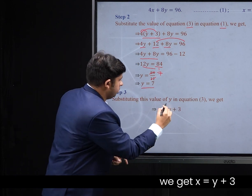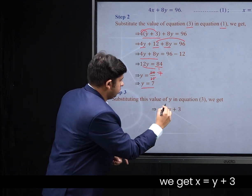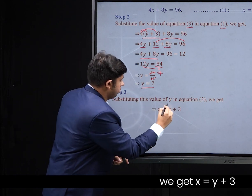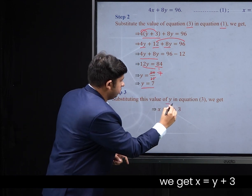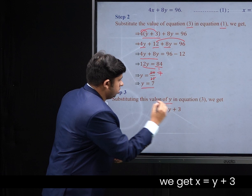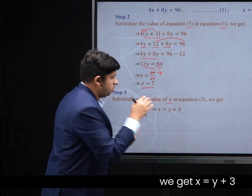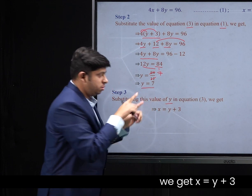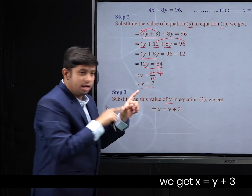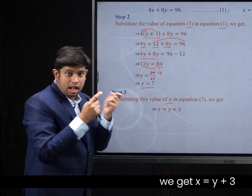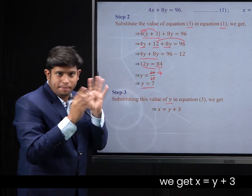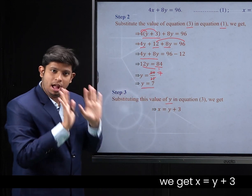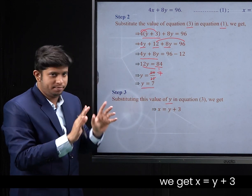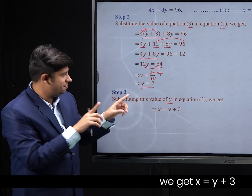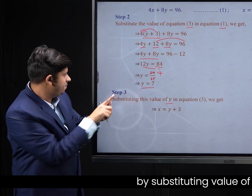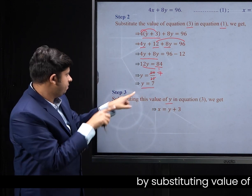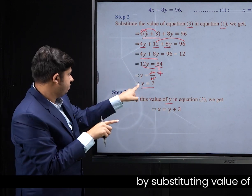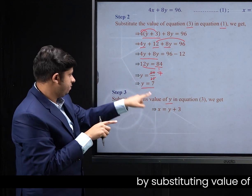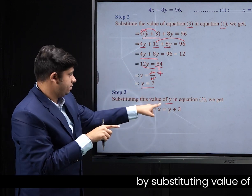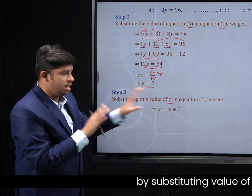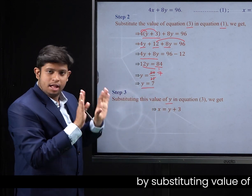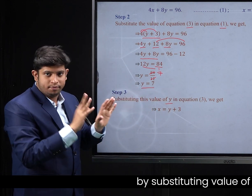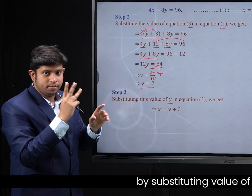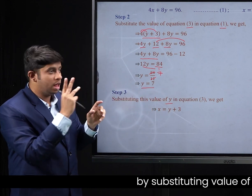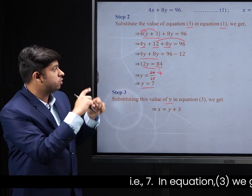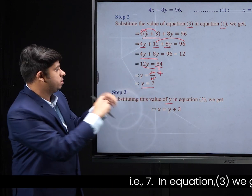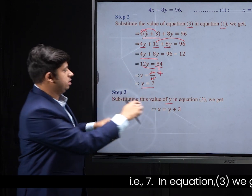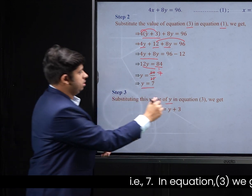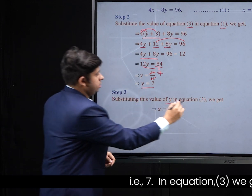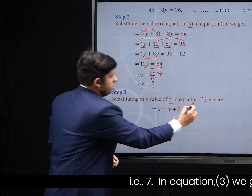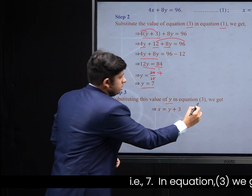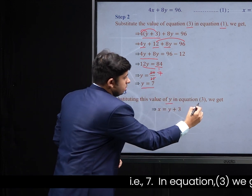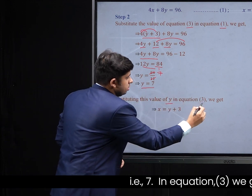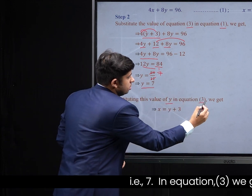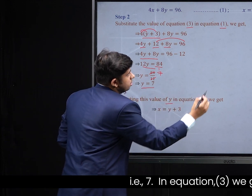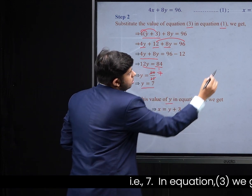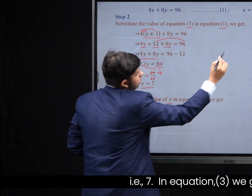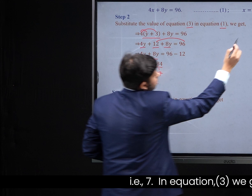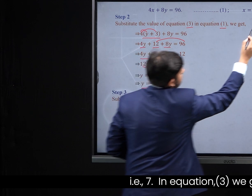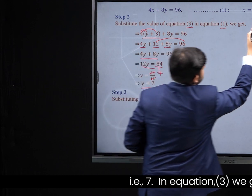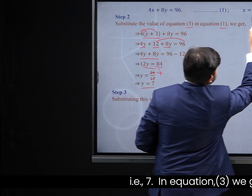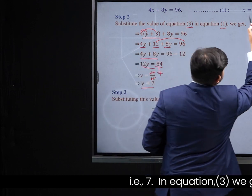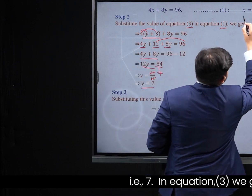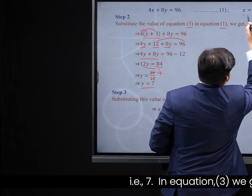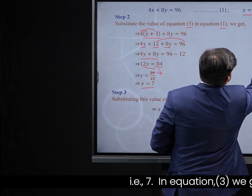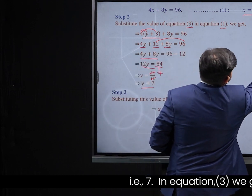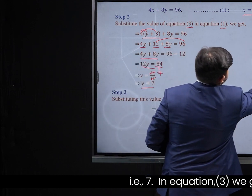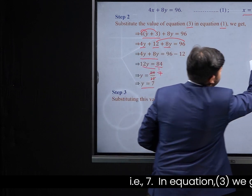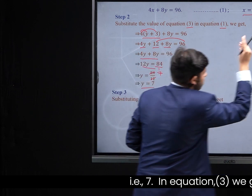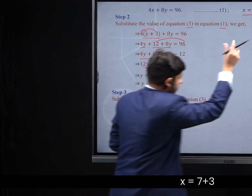3. By substituting value of y, that is 7, in equation 3, we get x